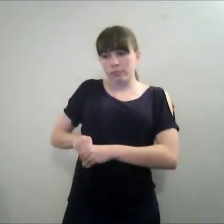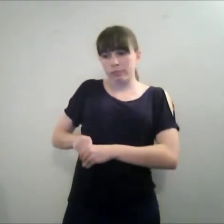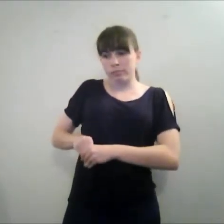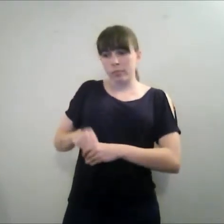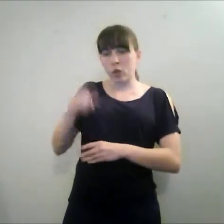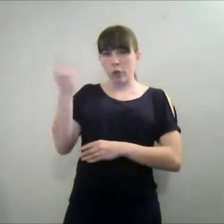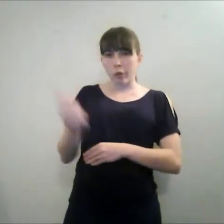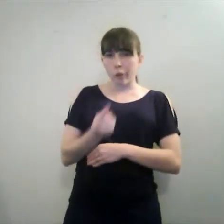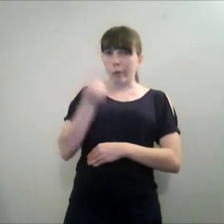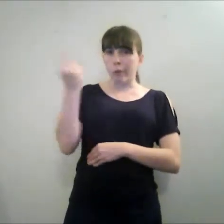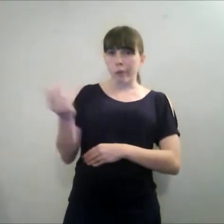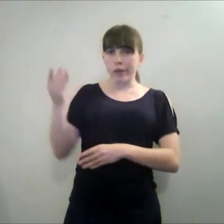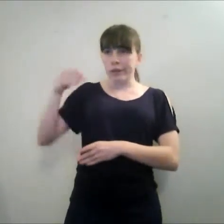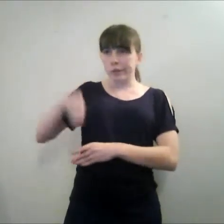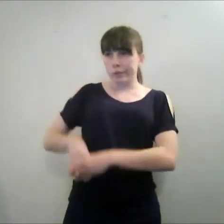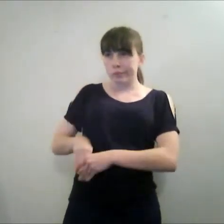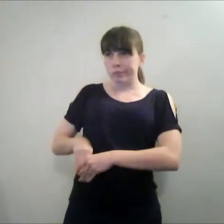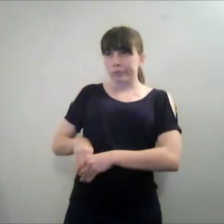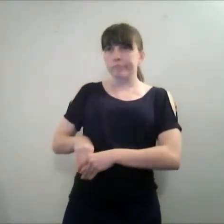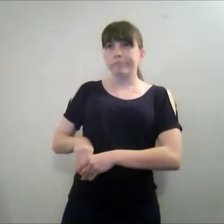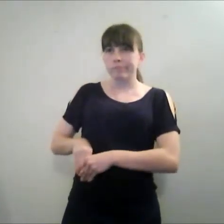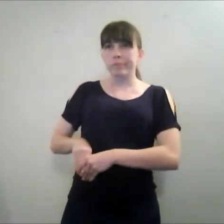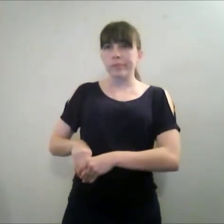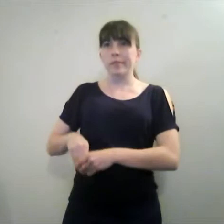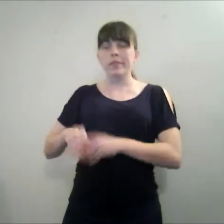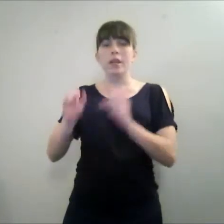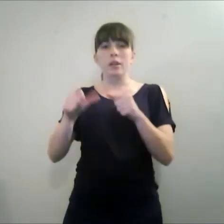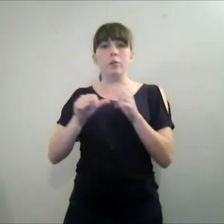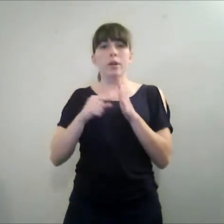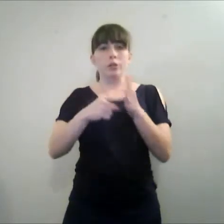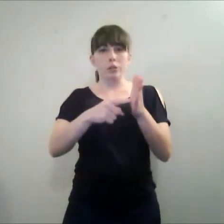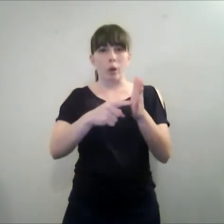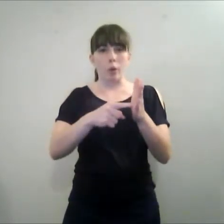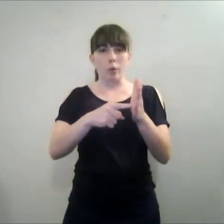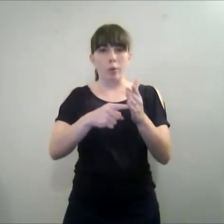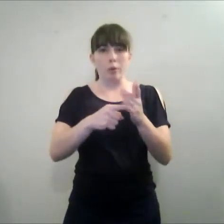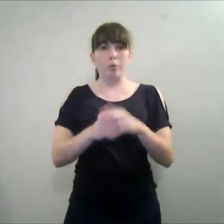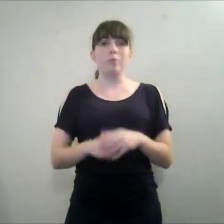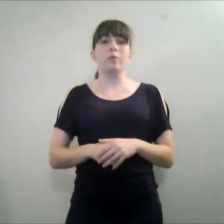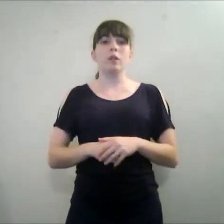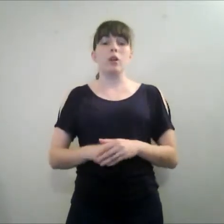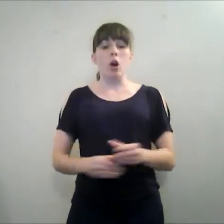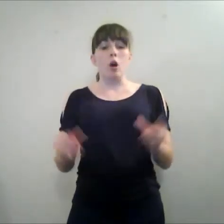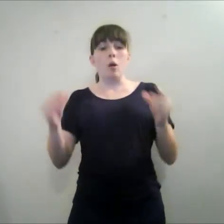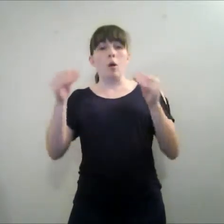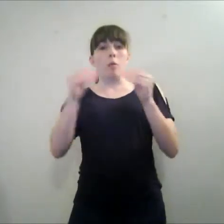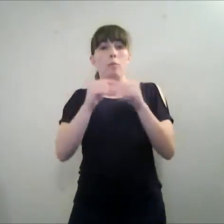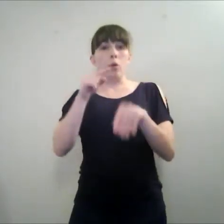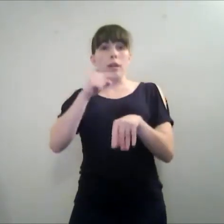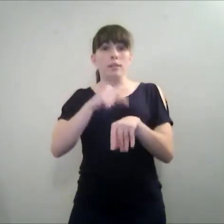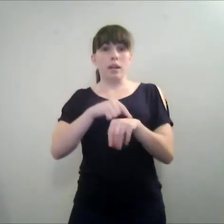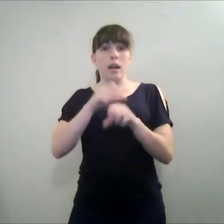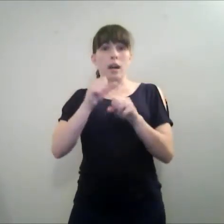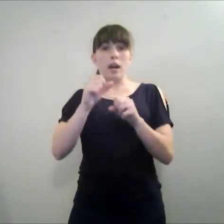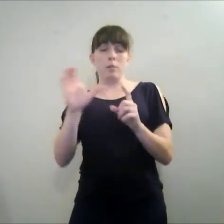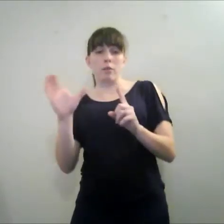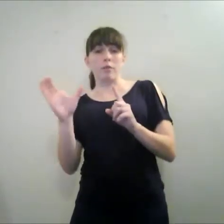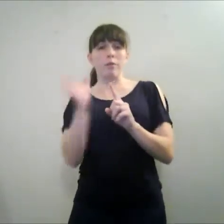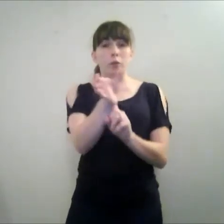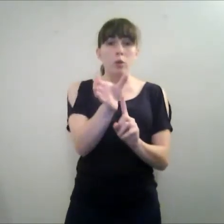make some problems worse. The more times you're forced to use your real identity, certainly in transactional terms, the more likely that identity is to get